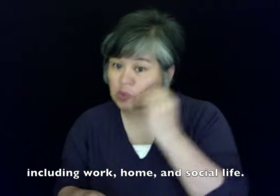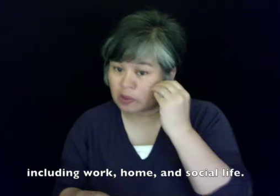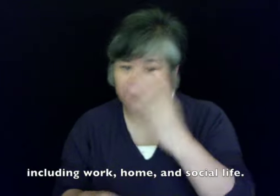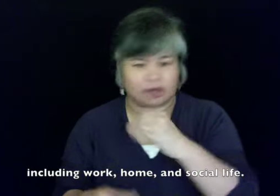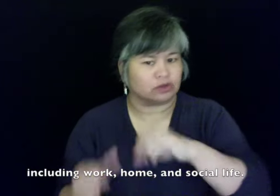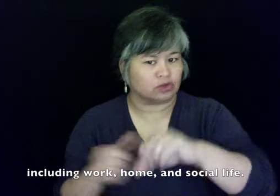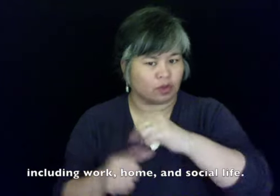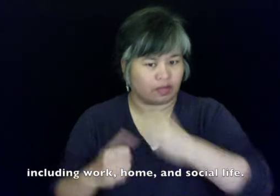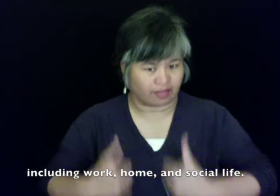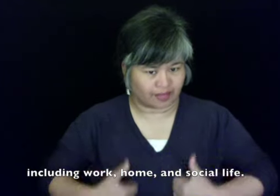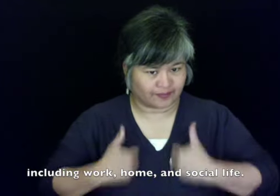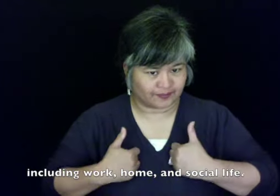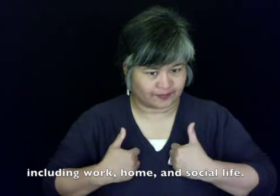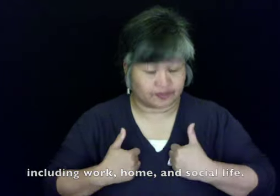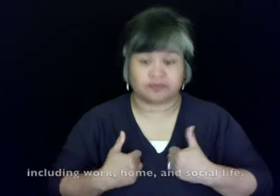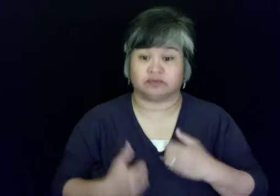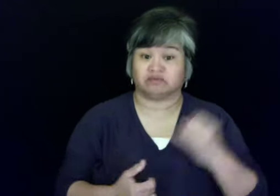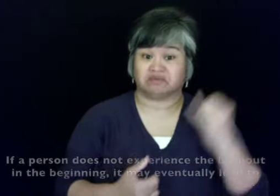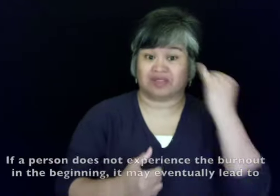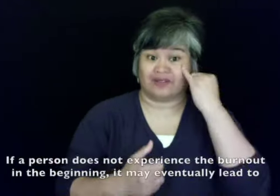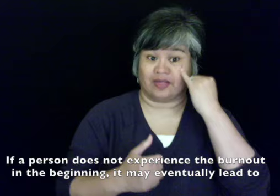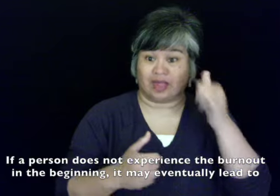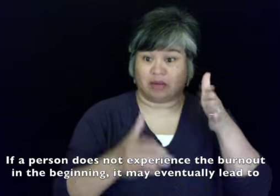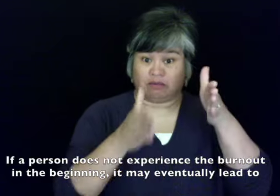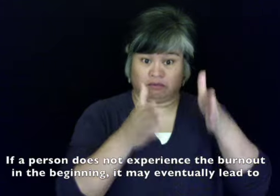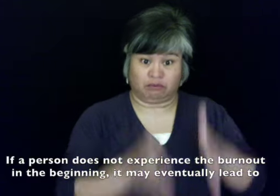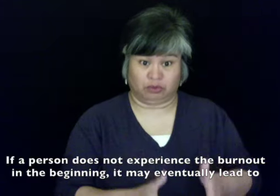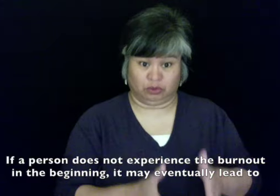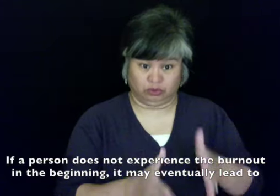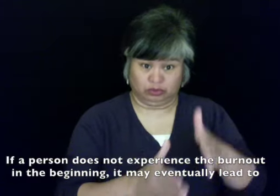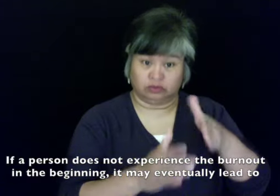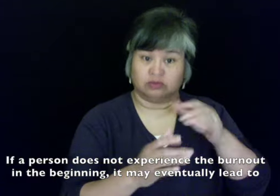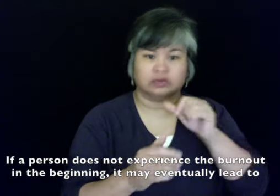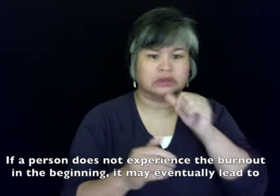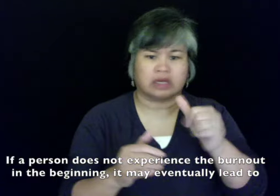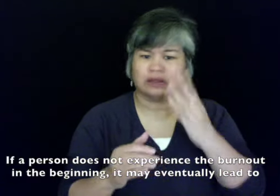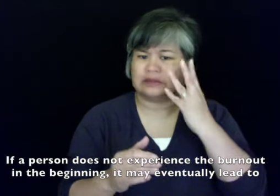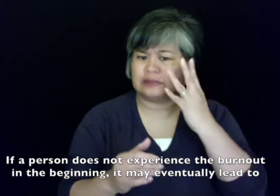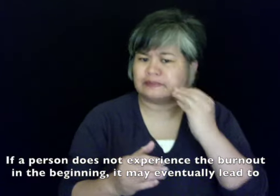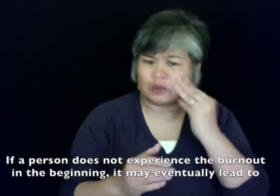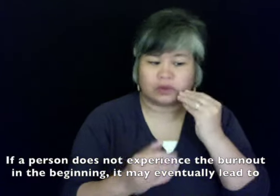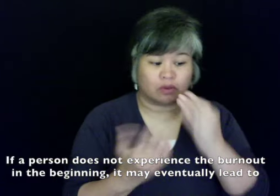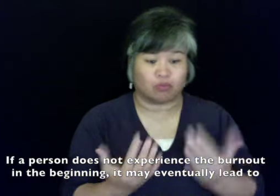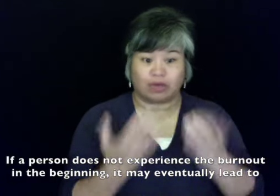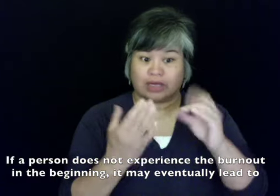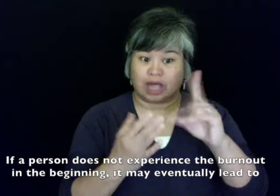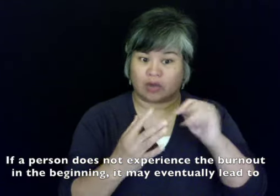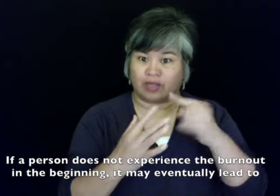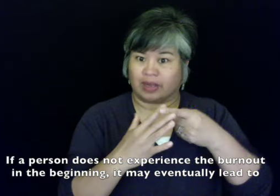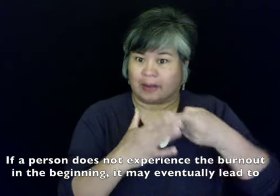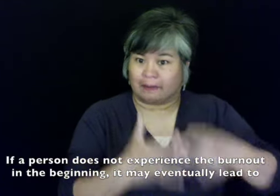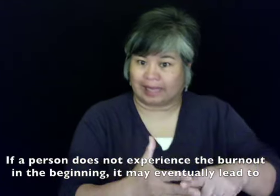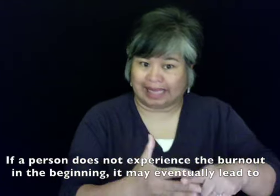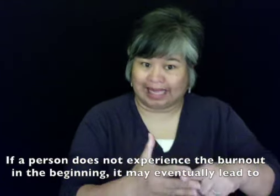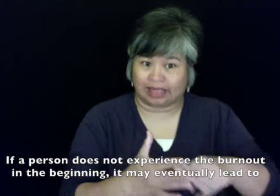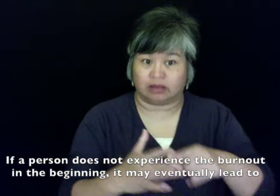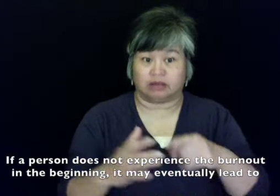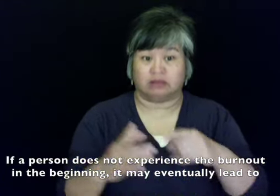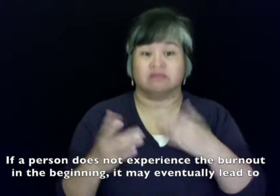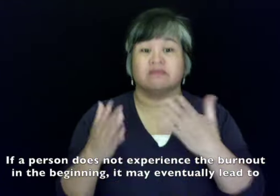Including work, home, and social life. If a person does not experience the burnout in the beginning, it may eventually